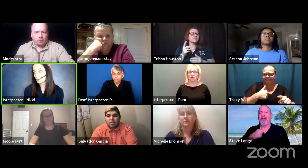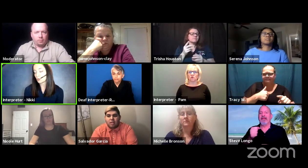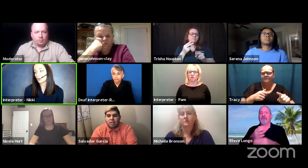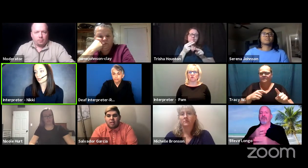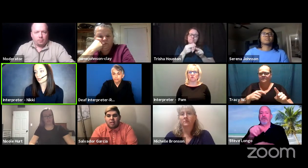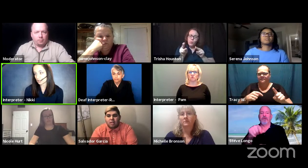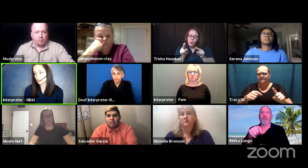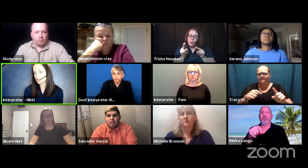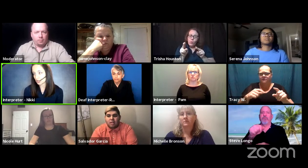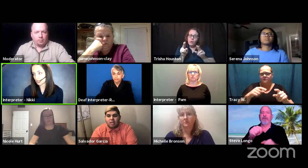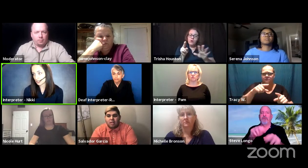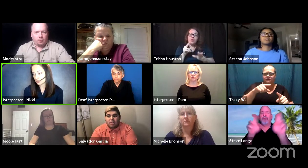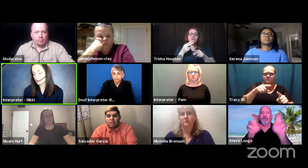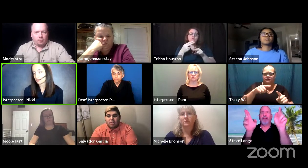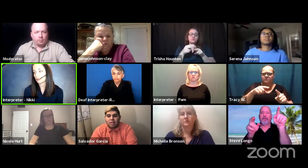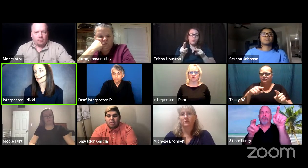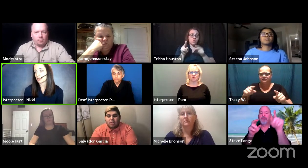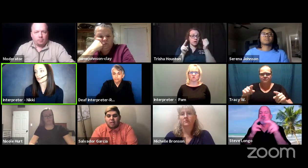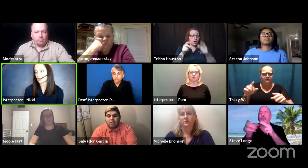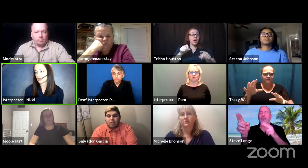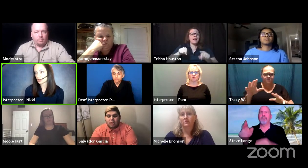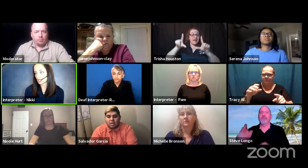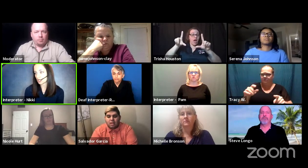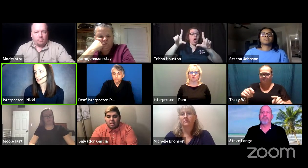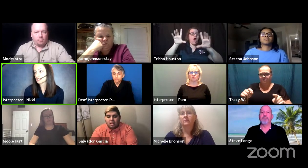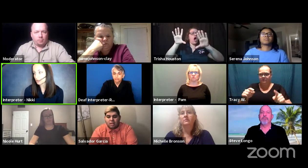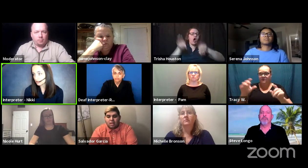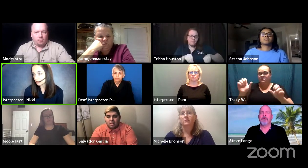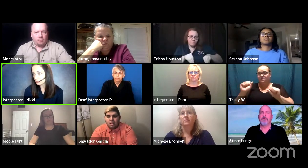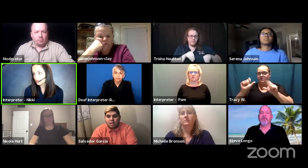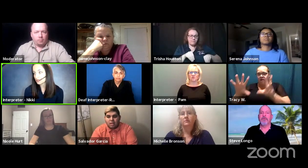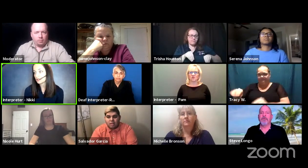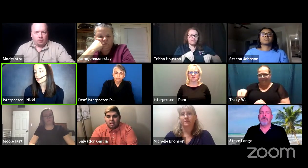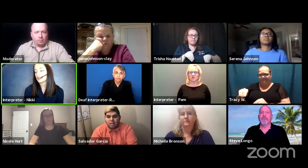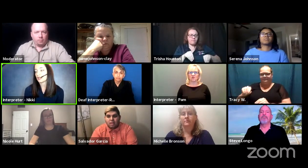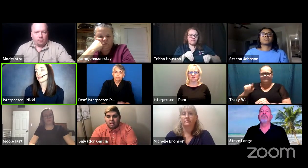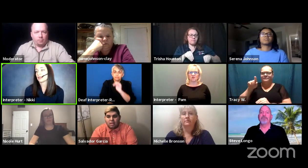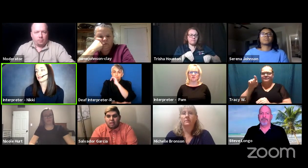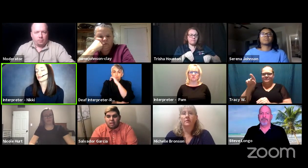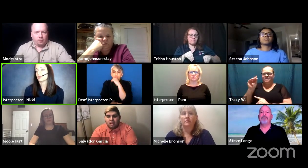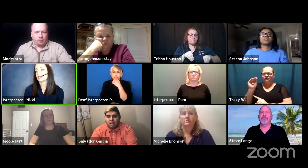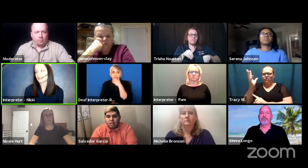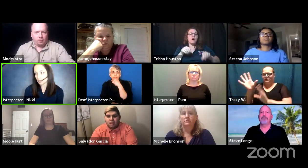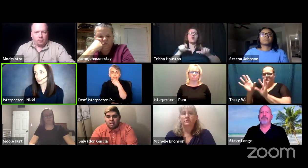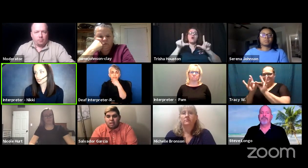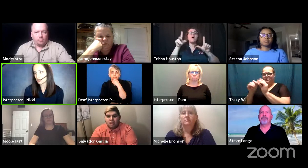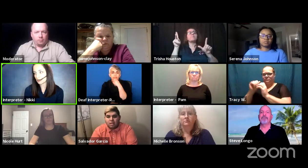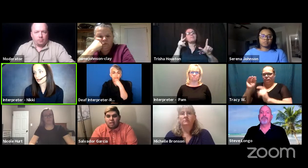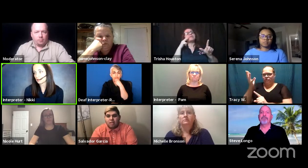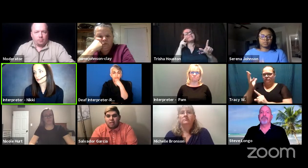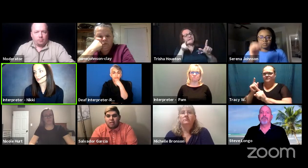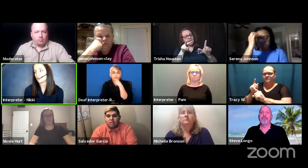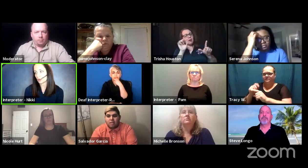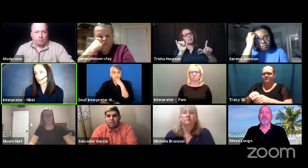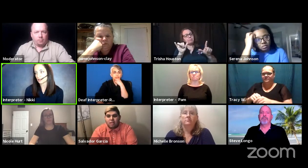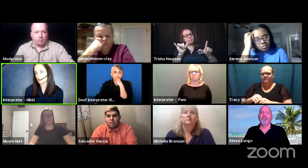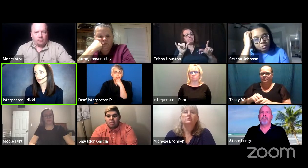when we share a screen, we want to make sure that that sharing is brief and that we stop sharing before we start